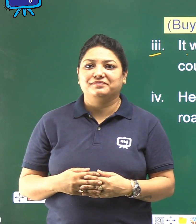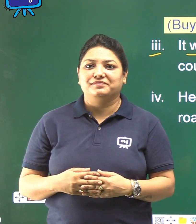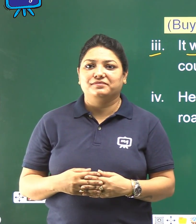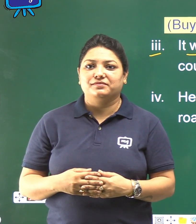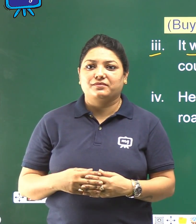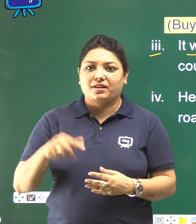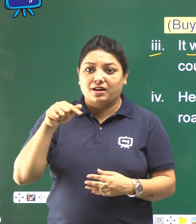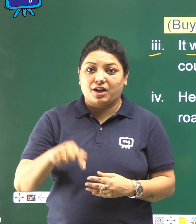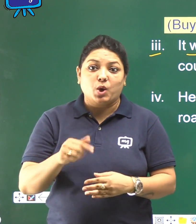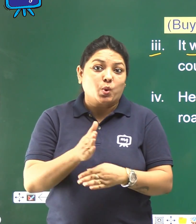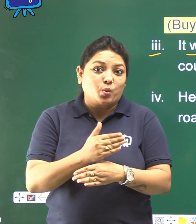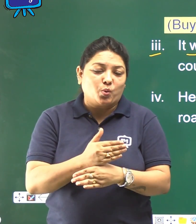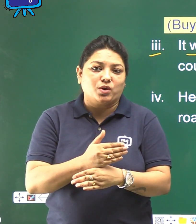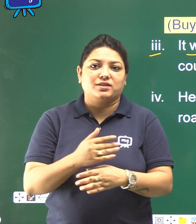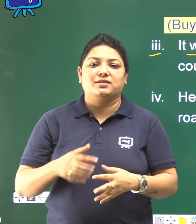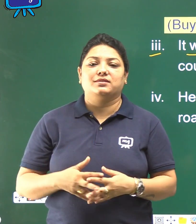it was the